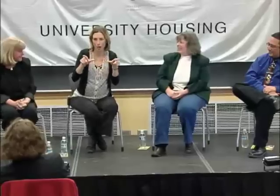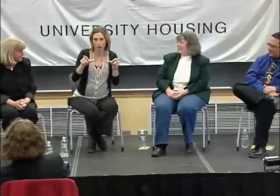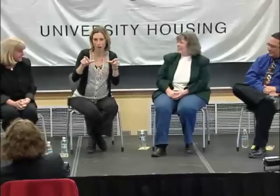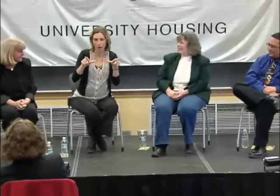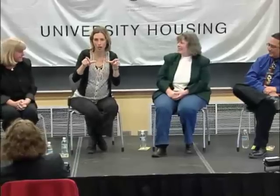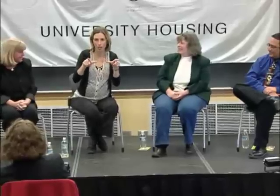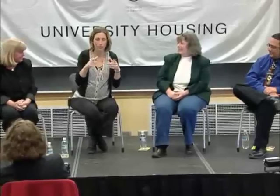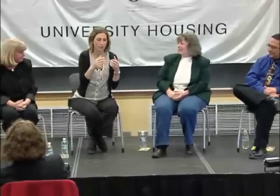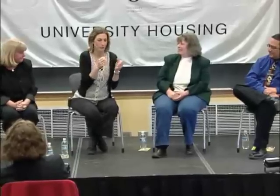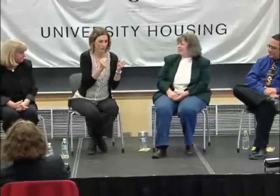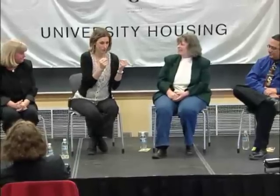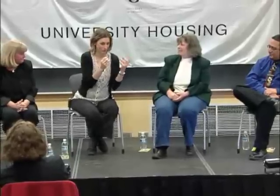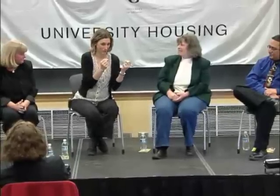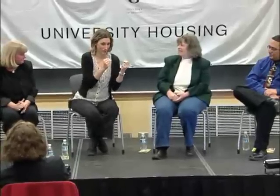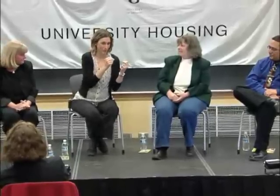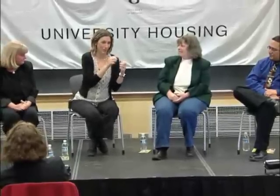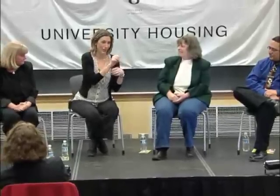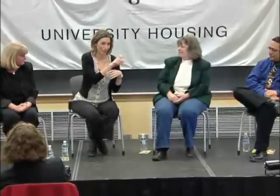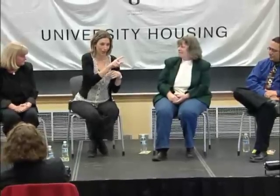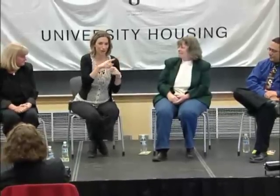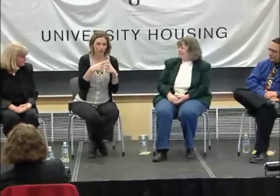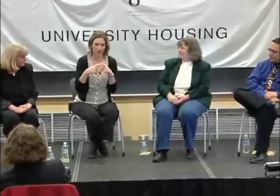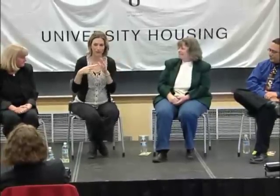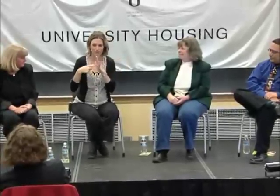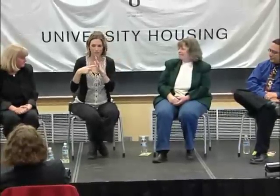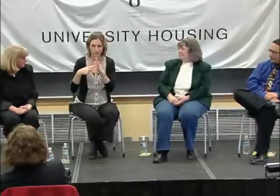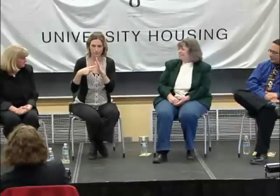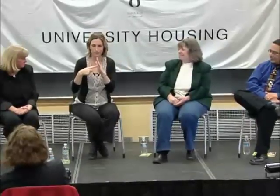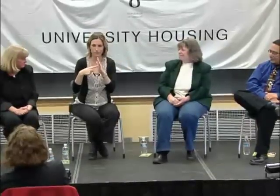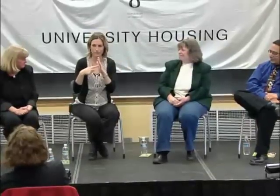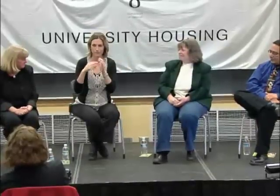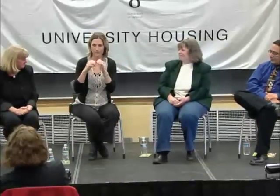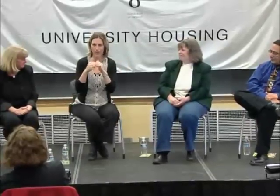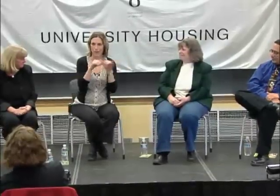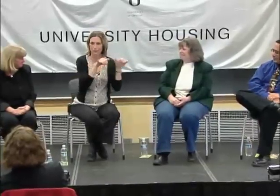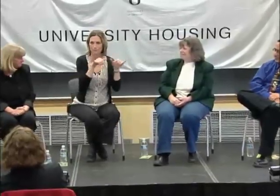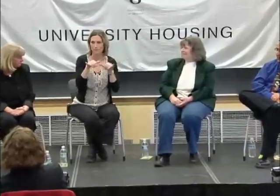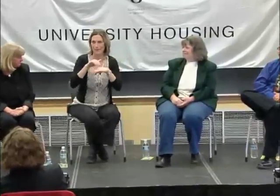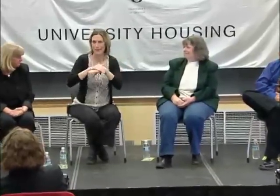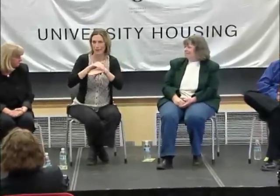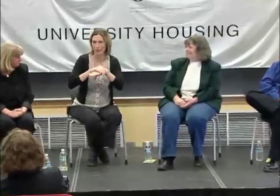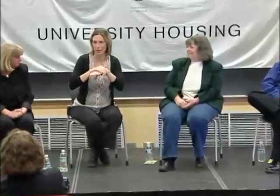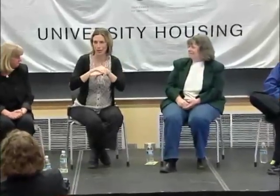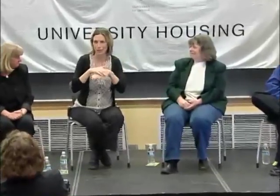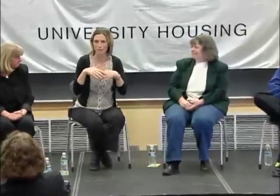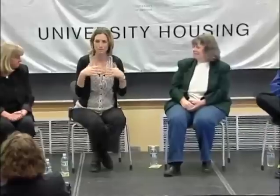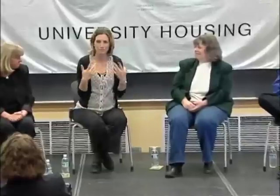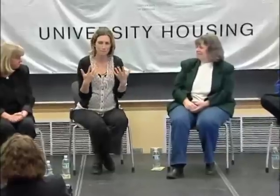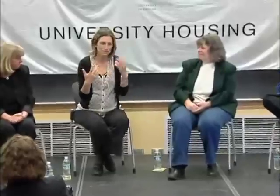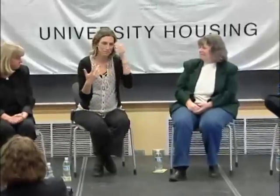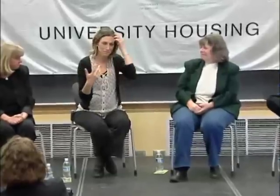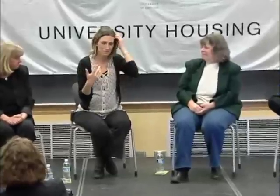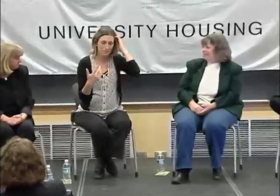I really highly support bilingual. So that would mean ASL to the English.